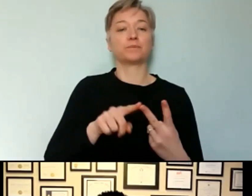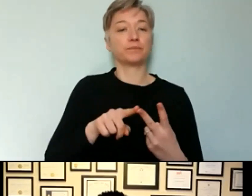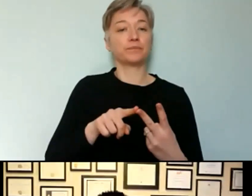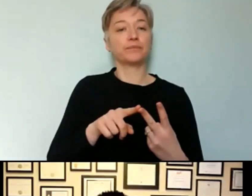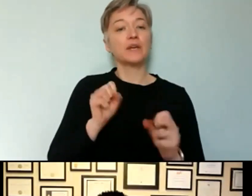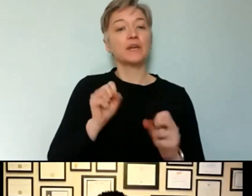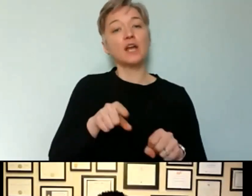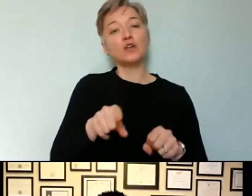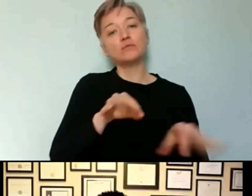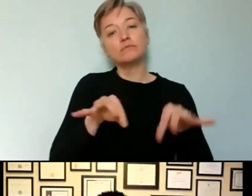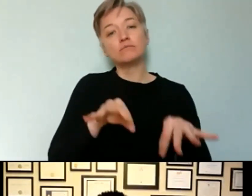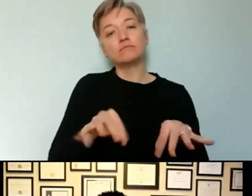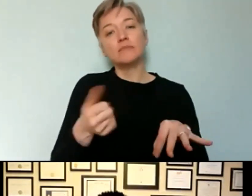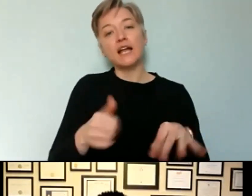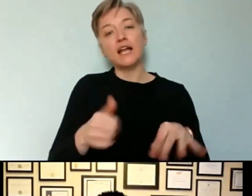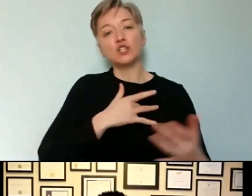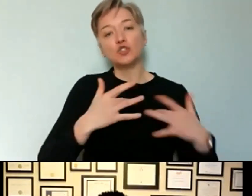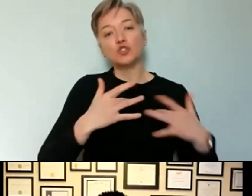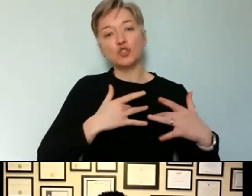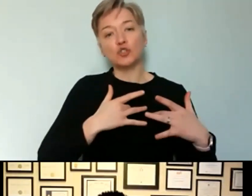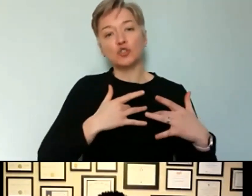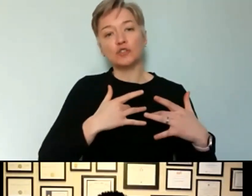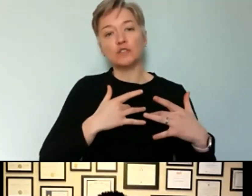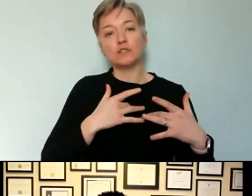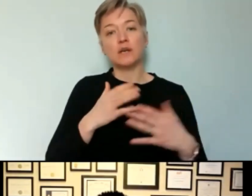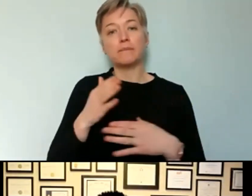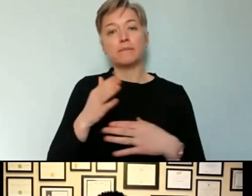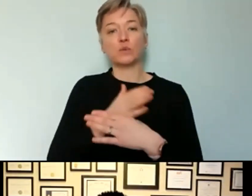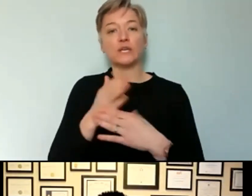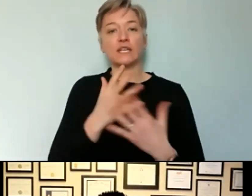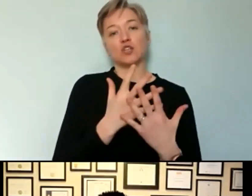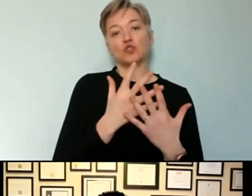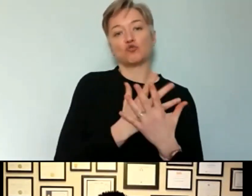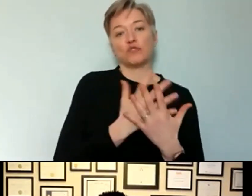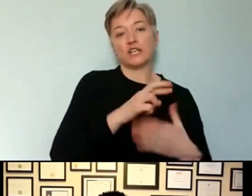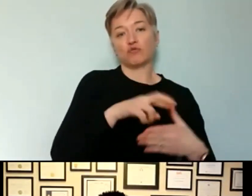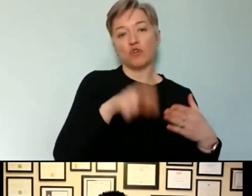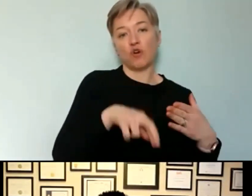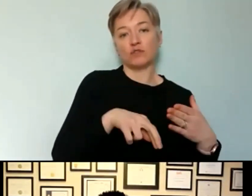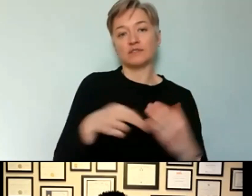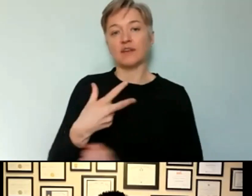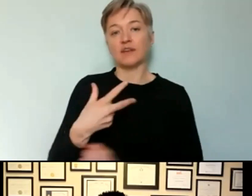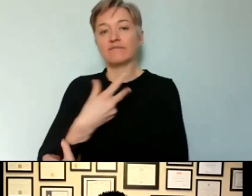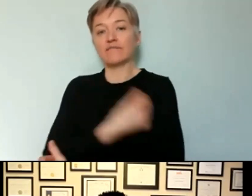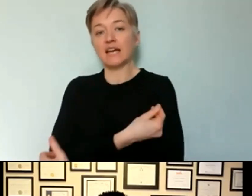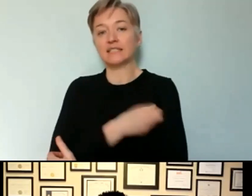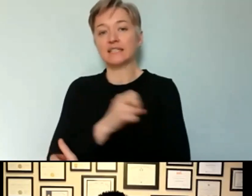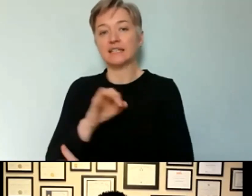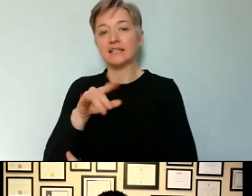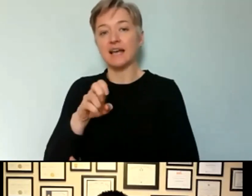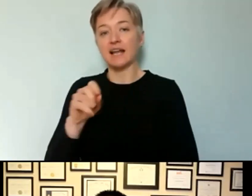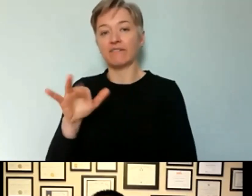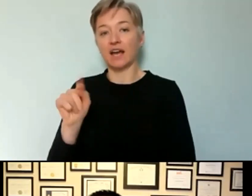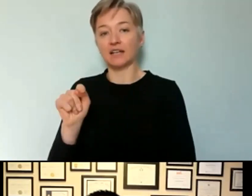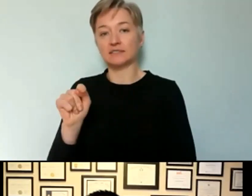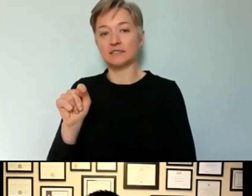concerns between screening results and vaccine side effects, especially with mammograms? Do you have it? Yeah,